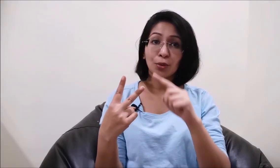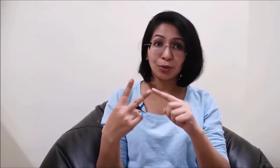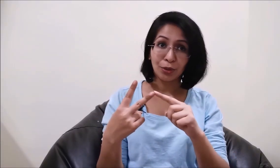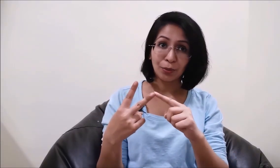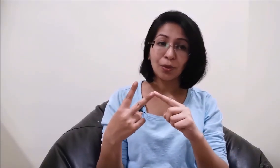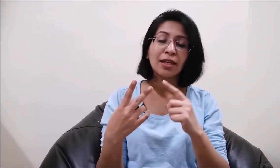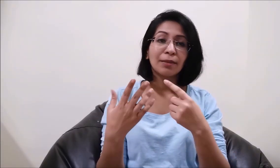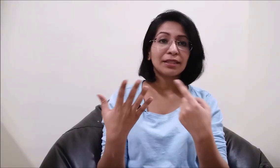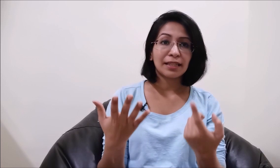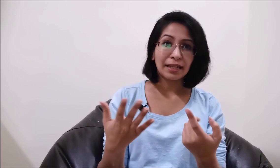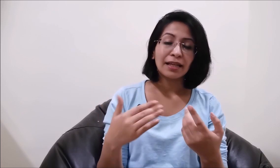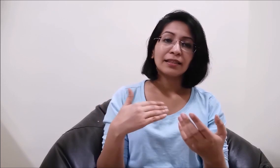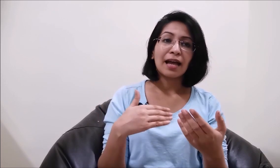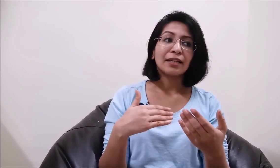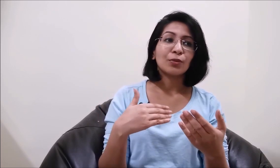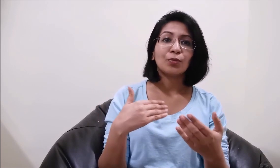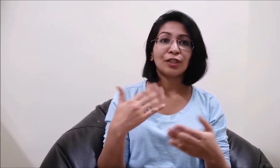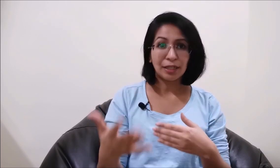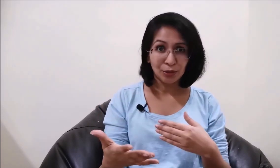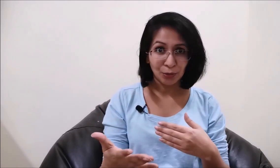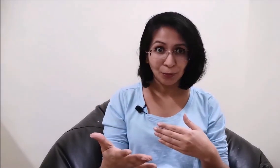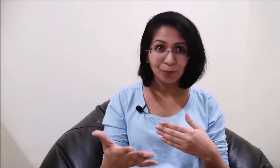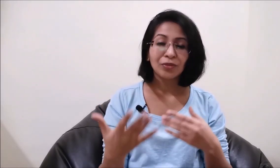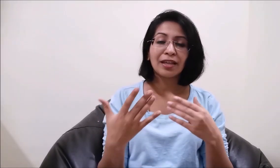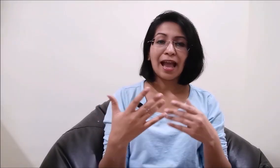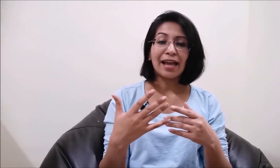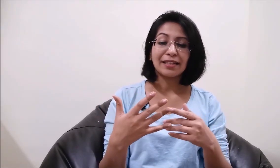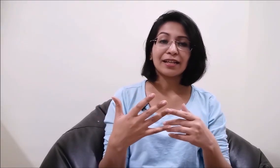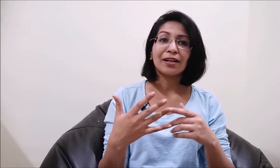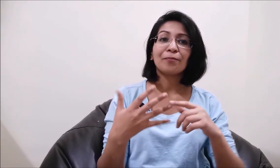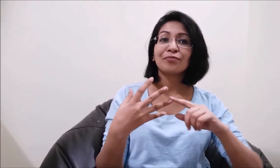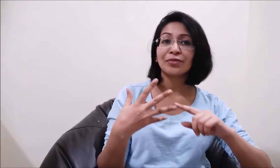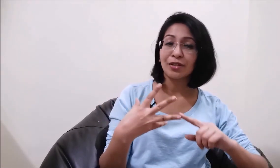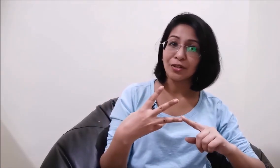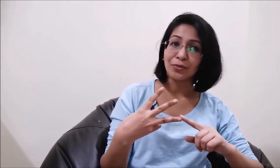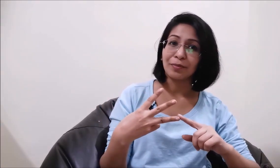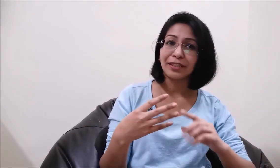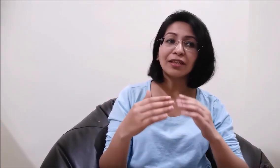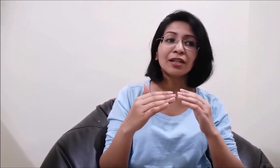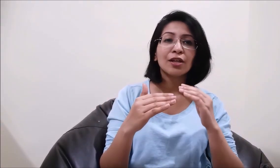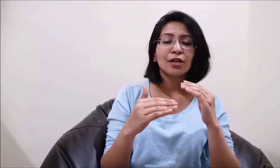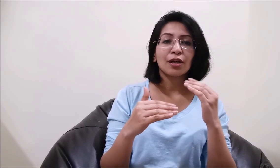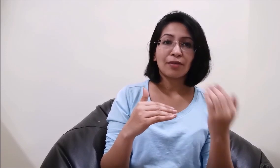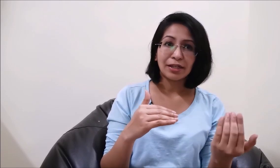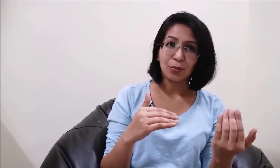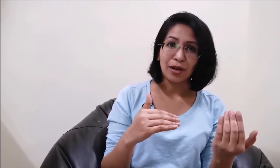show you the mistake that we tend to do, and third will be the correct way